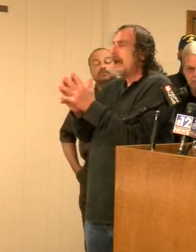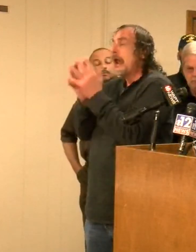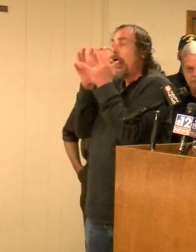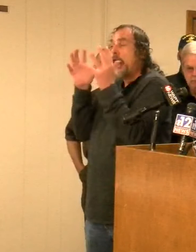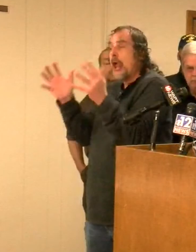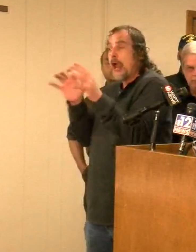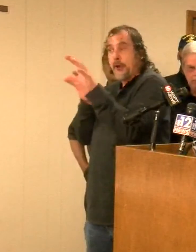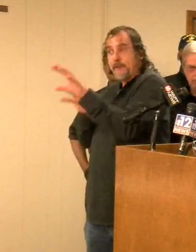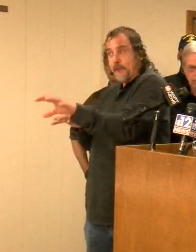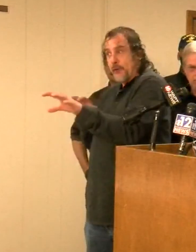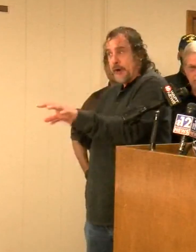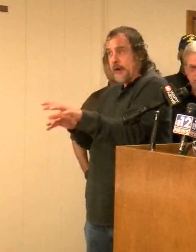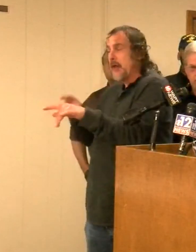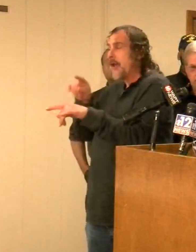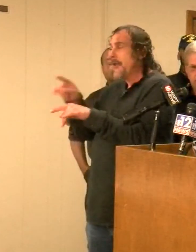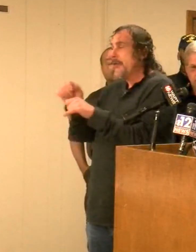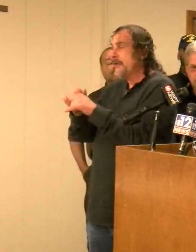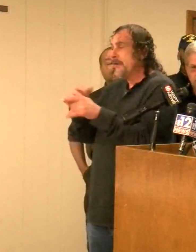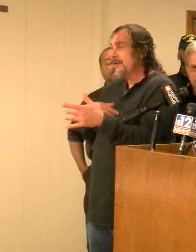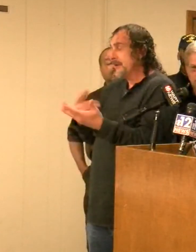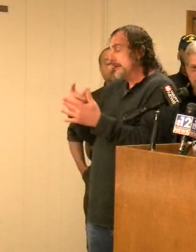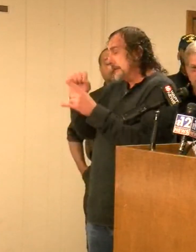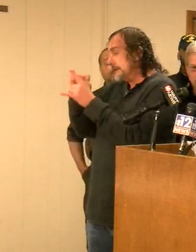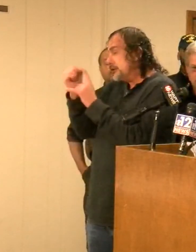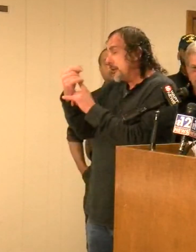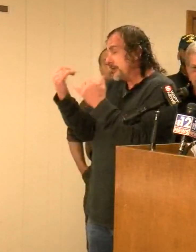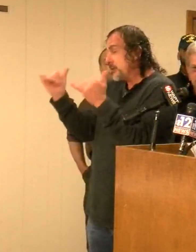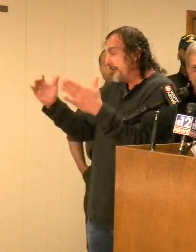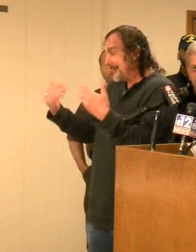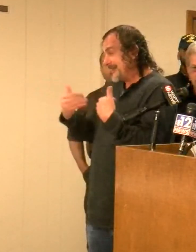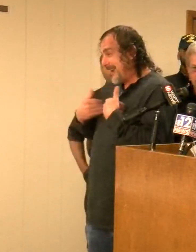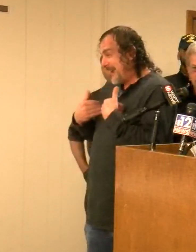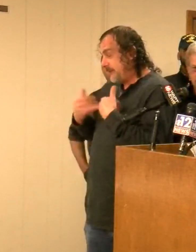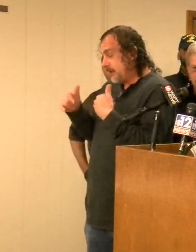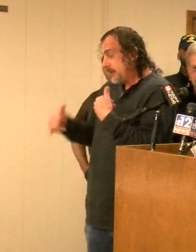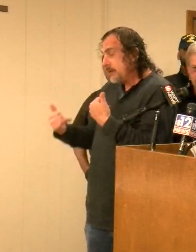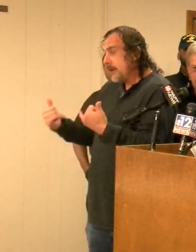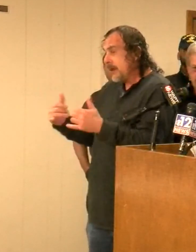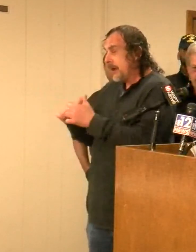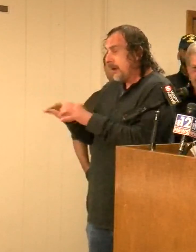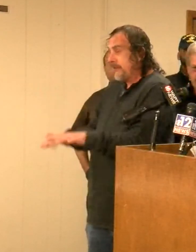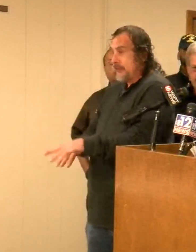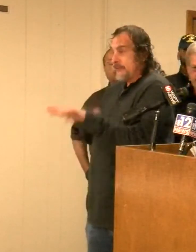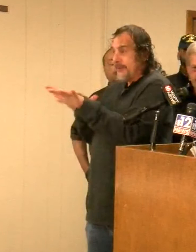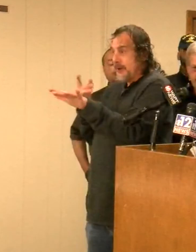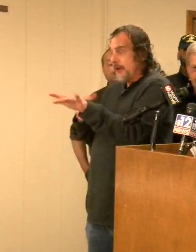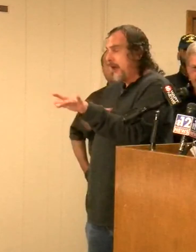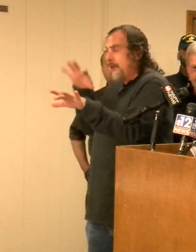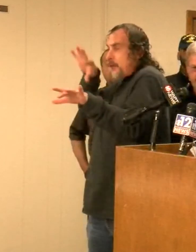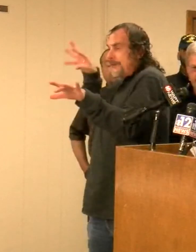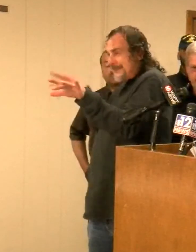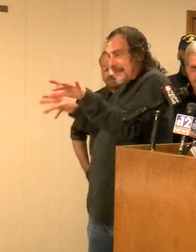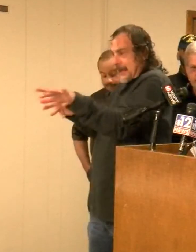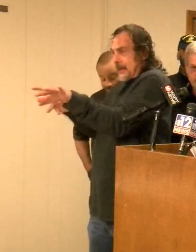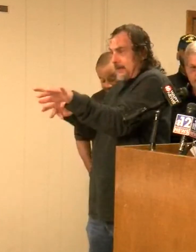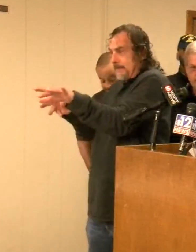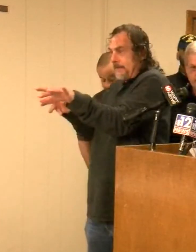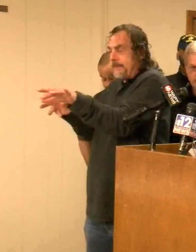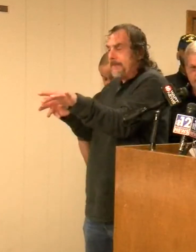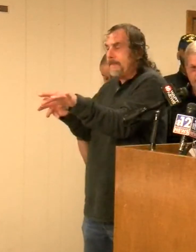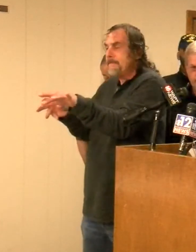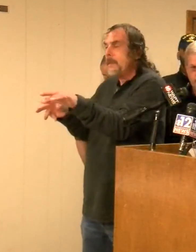amount of rainfall, this is a special circumstance due to the fact that we have been having ongoing flooding conditions, obviously, from the earlier